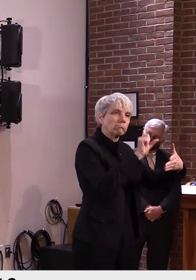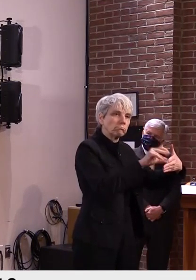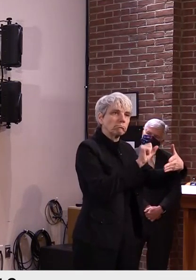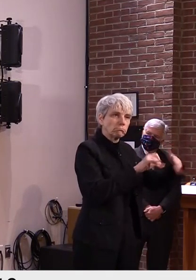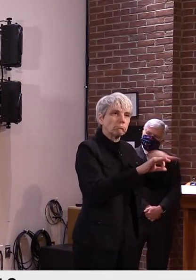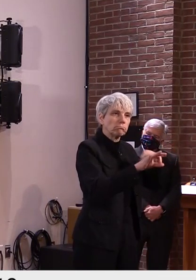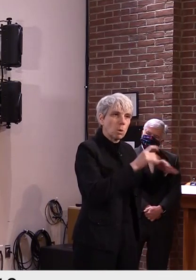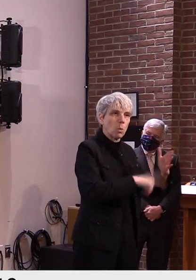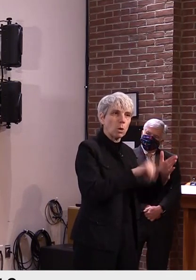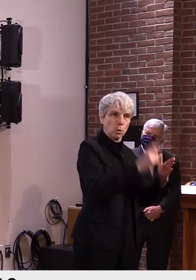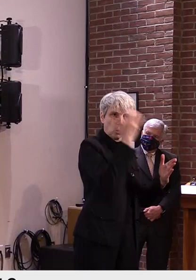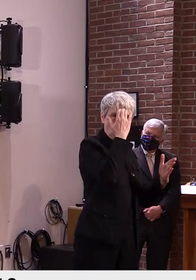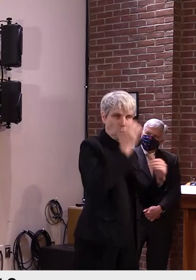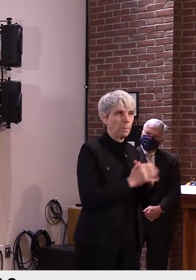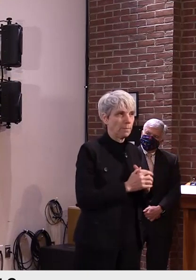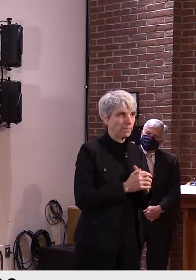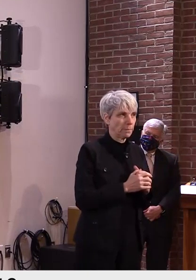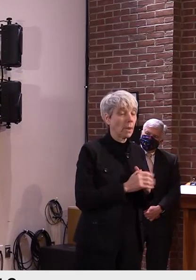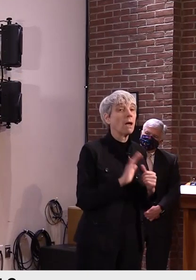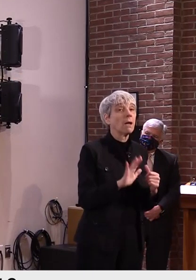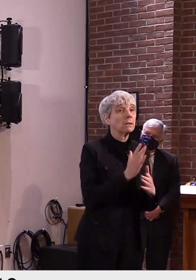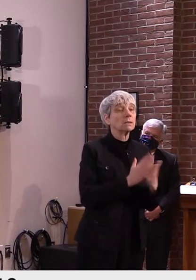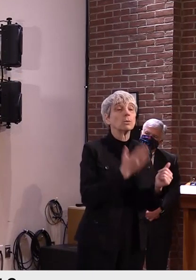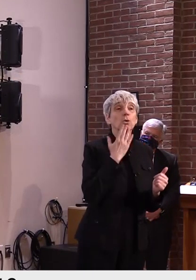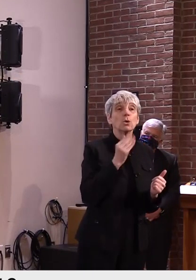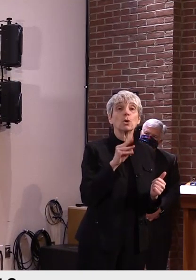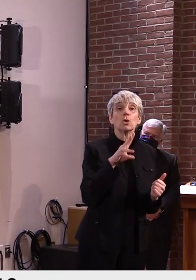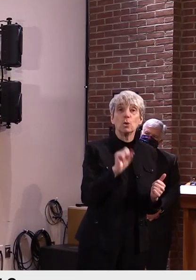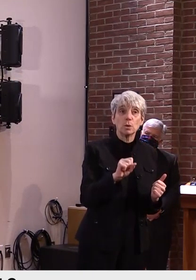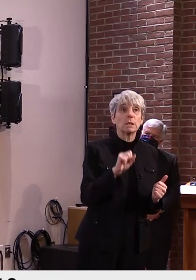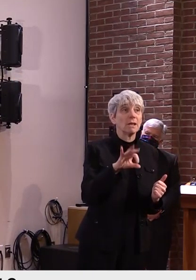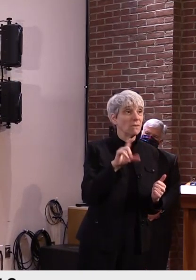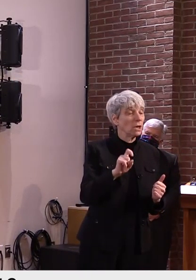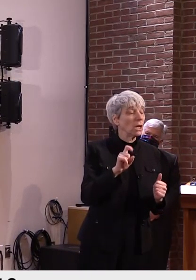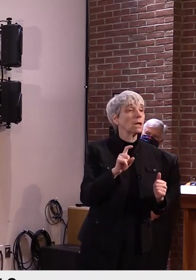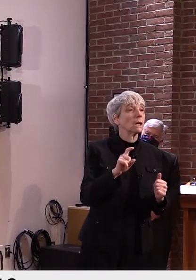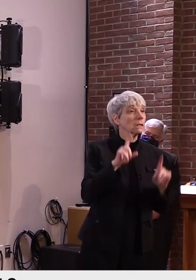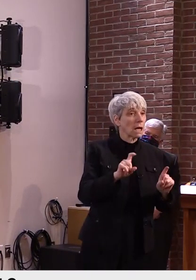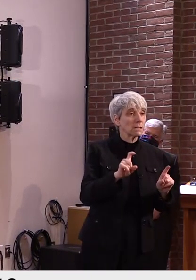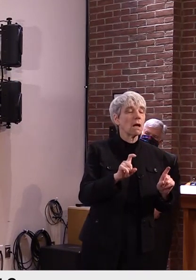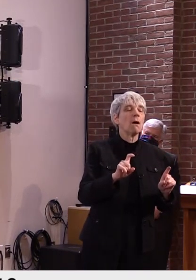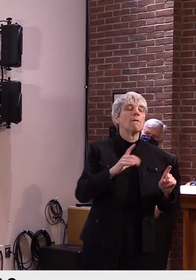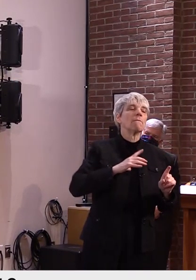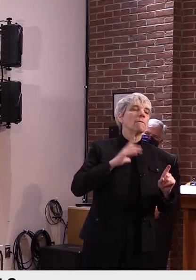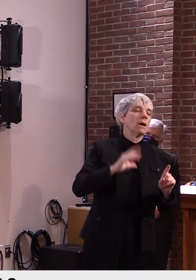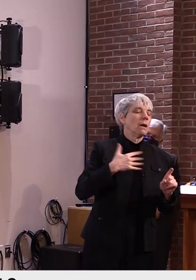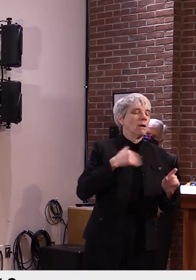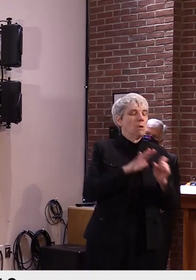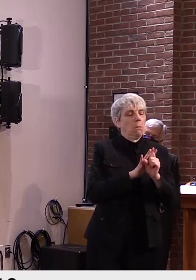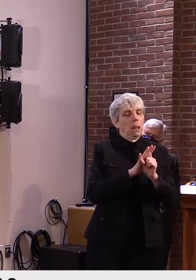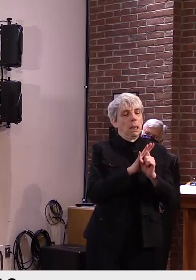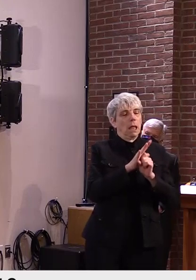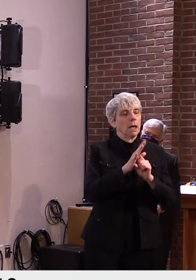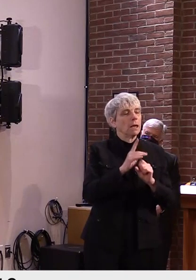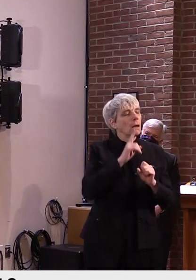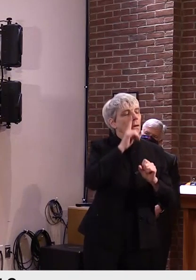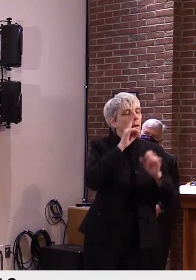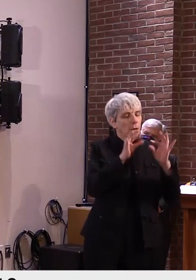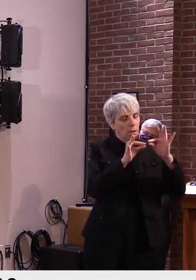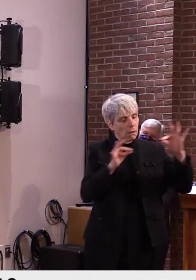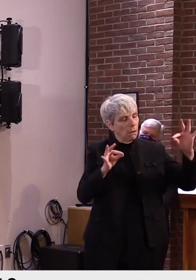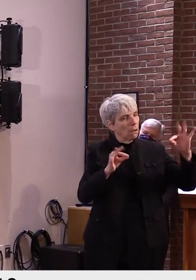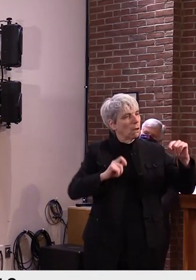the way, there is good news for anyone who does need to get tested. There are now more of the nasal swabs available,